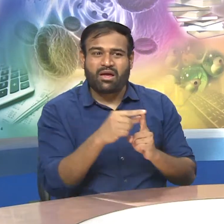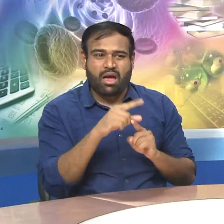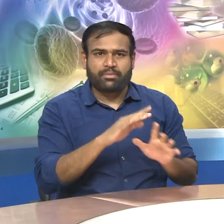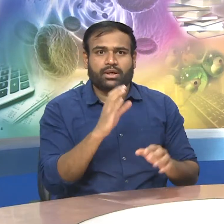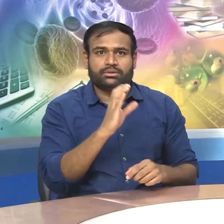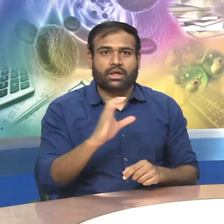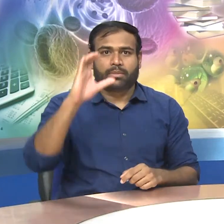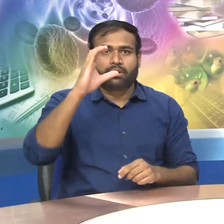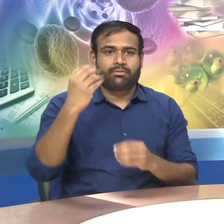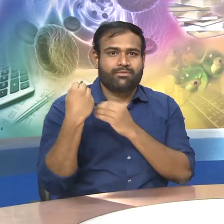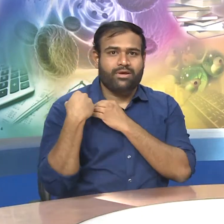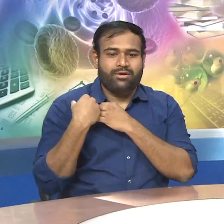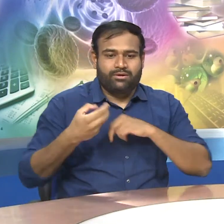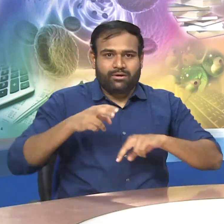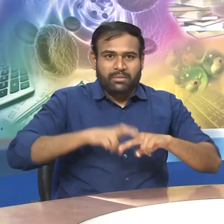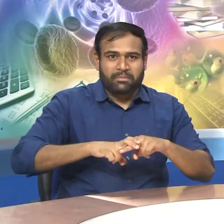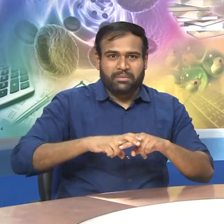Next topic,